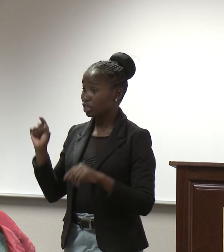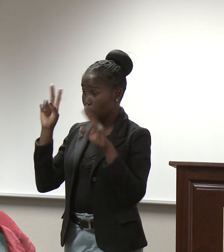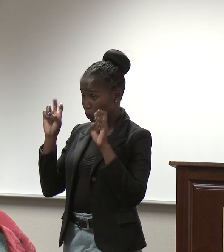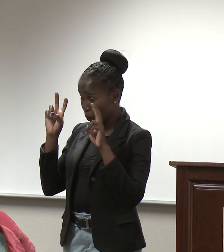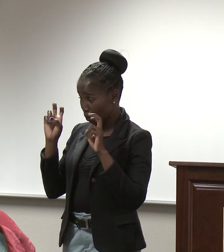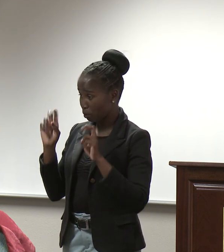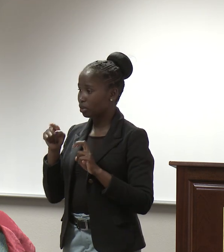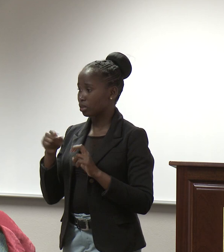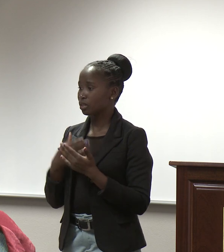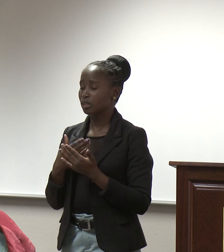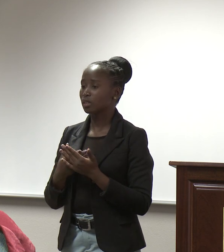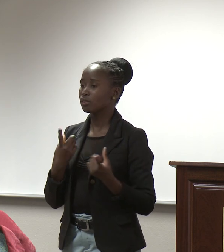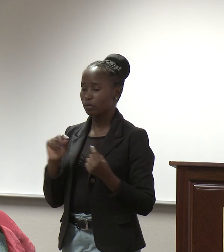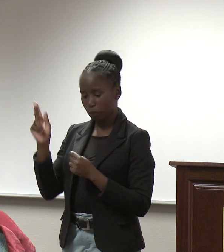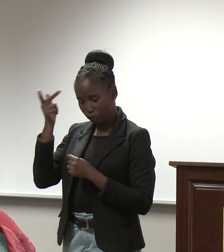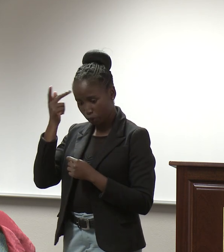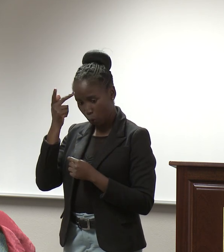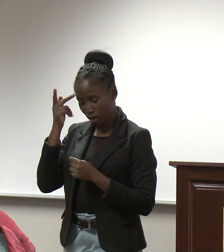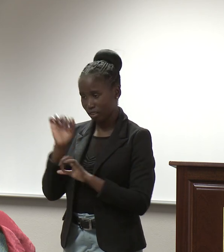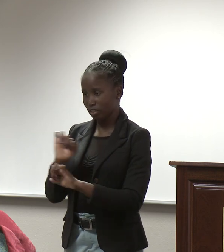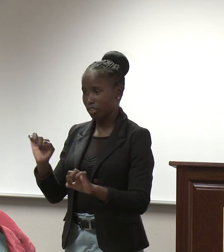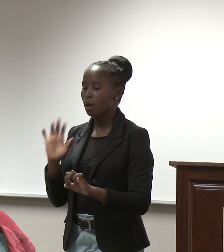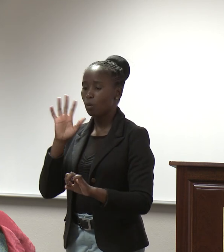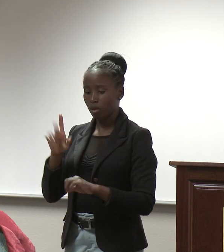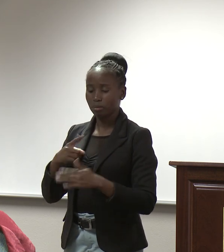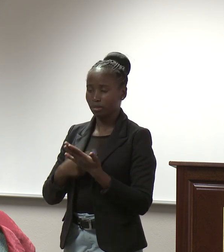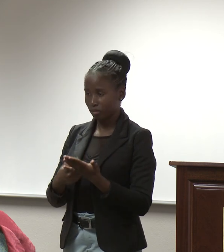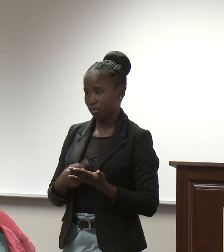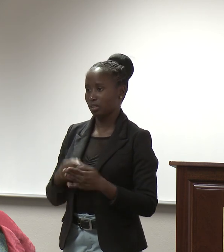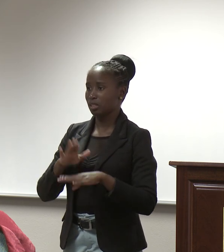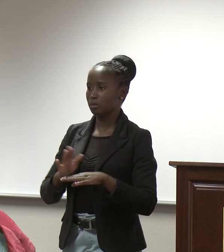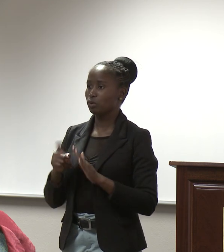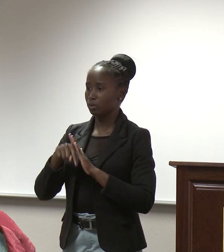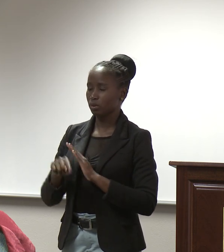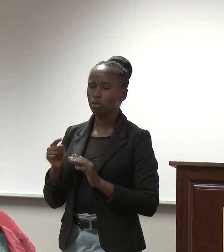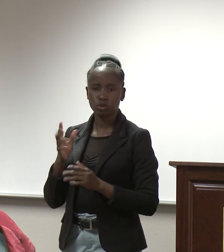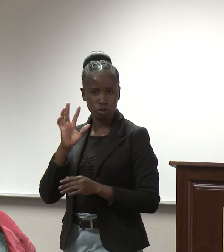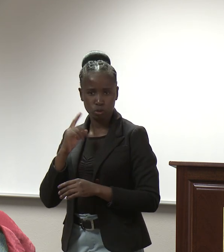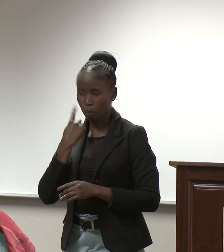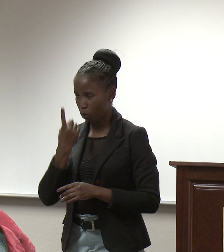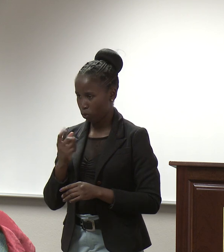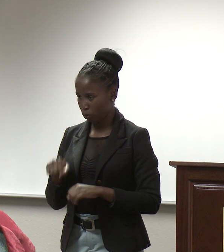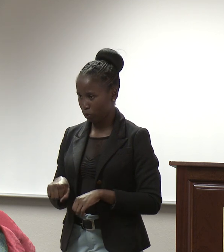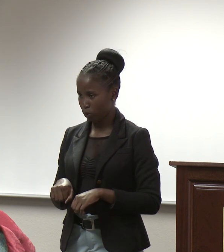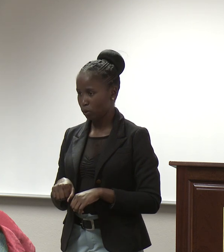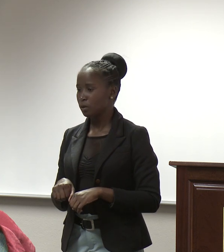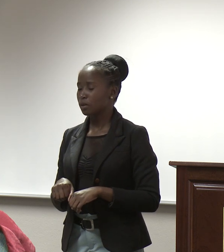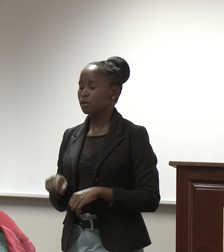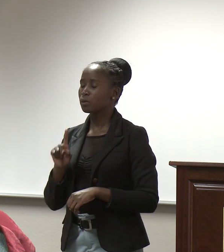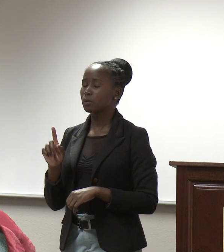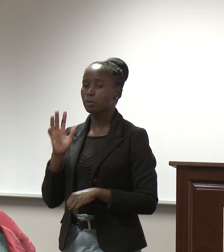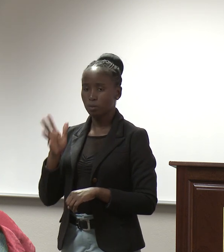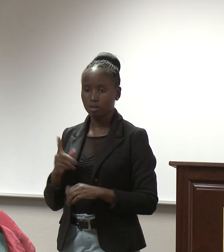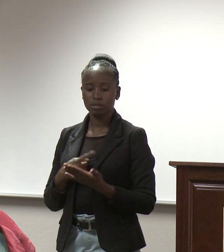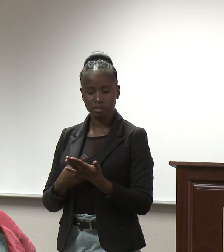of epistemologies and knowledges that I'll be discussing after tomorrow actually. And so I'll be discussing on